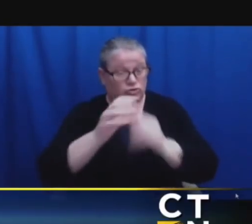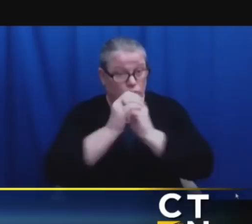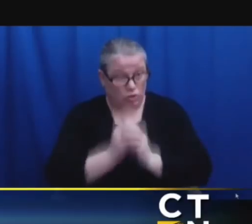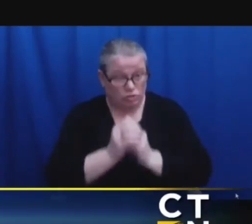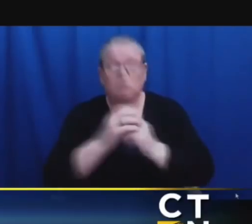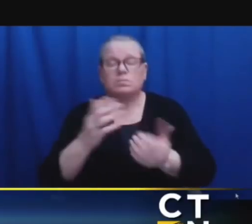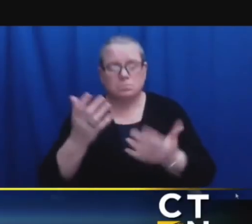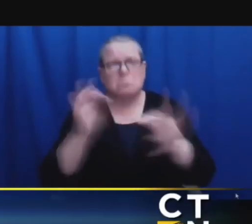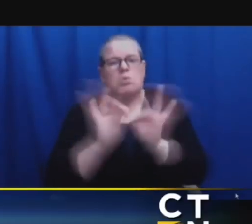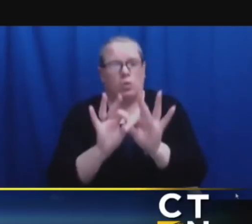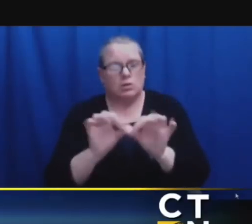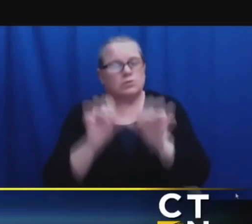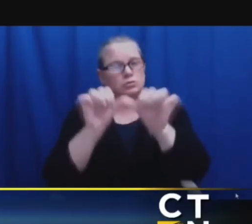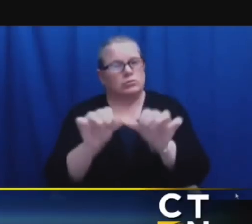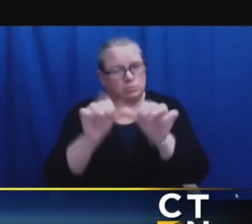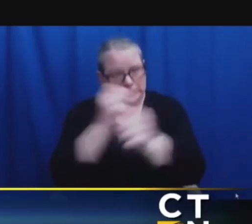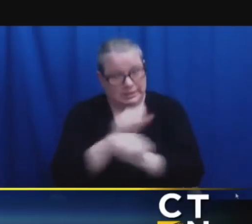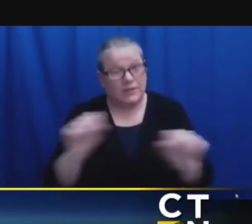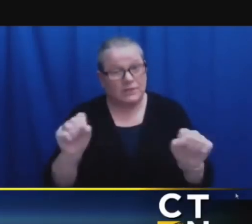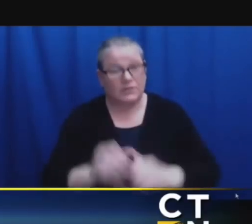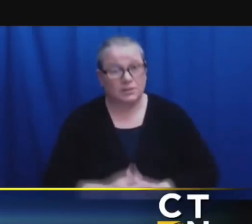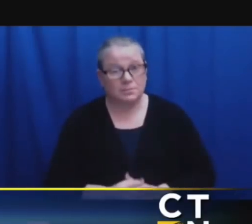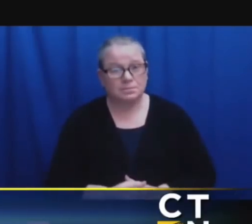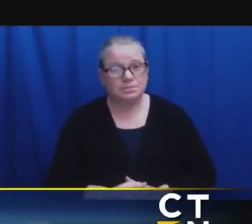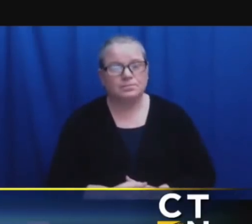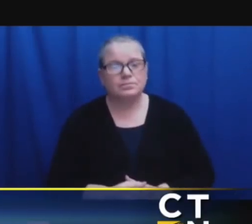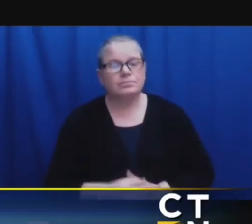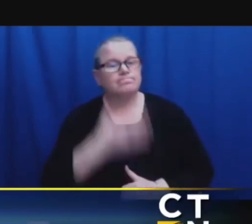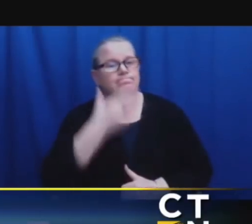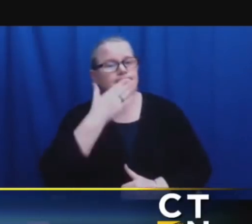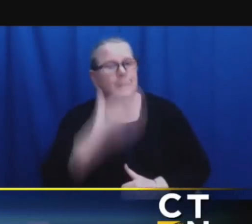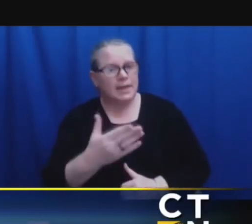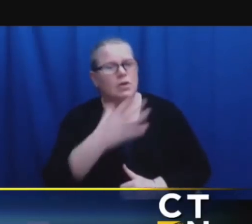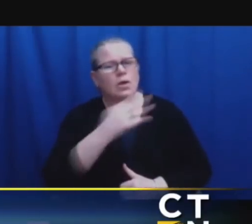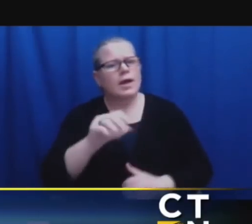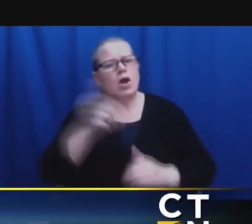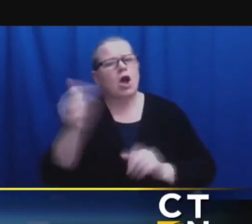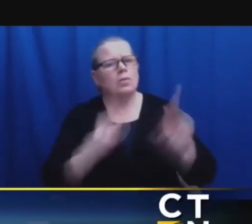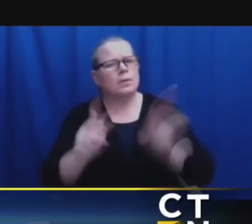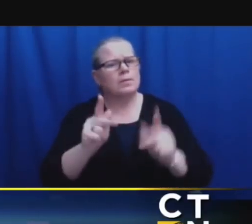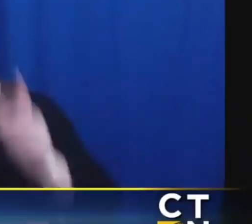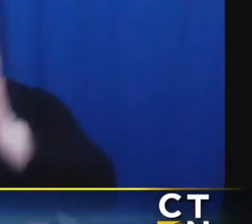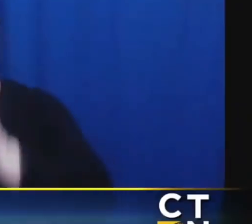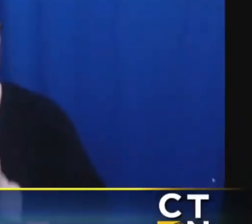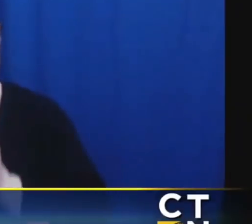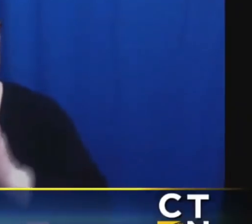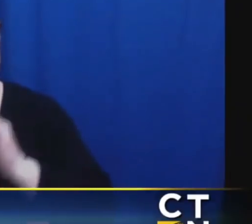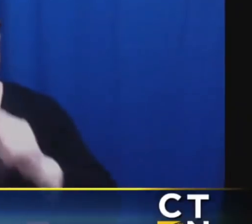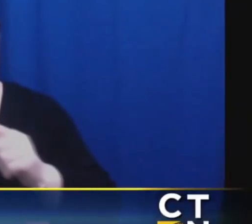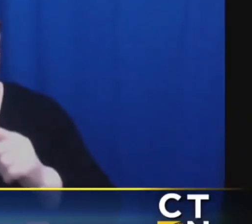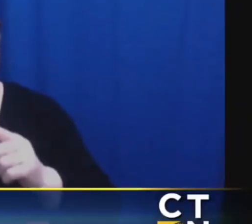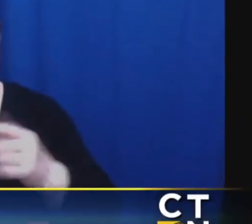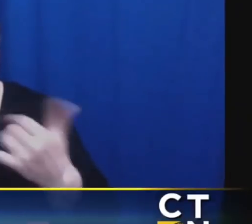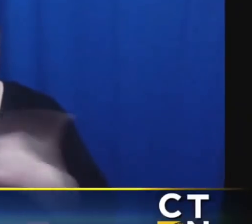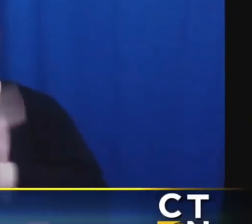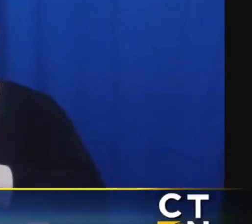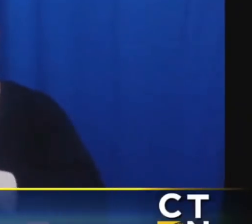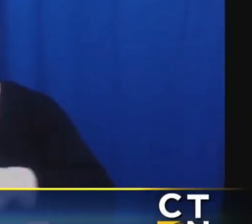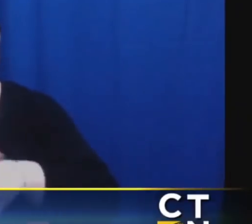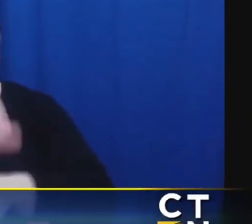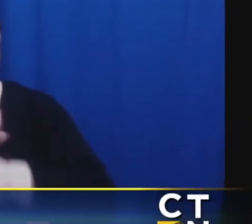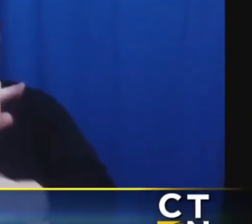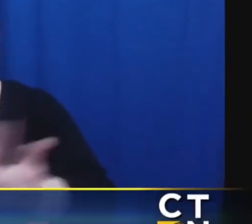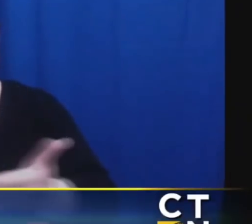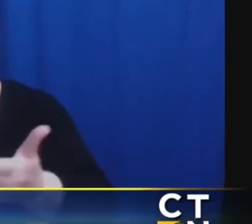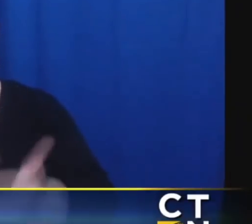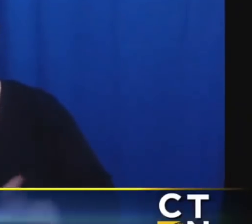Okay, thank you. I appreciate that. And then I know that other people have also asked about the situation with the appointment cancellations at UConn Health and I